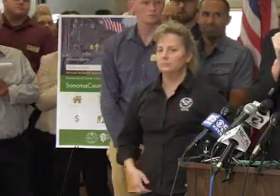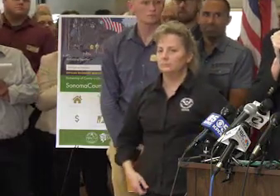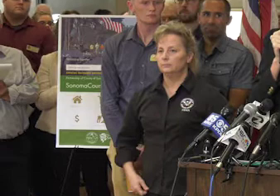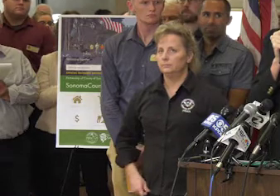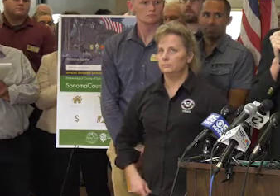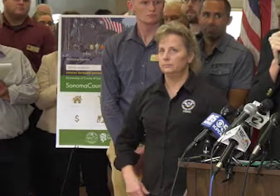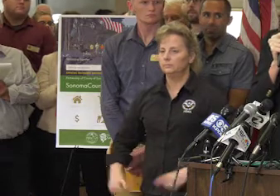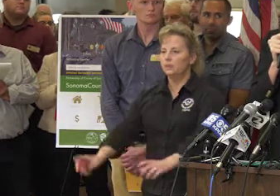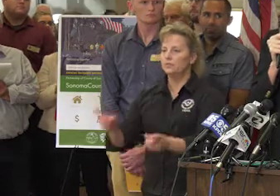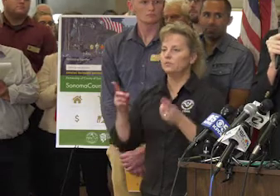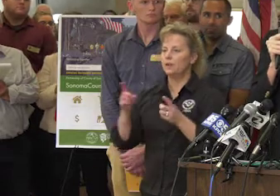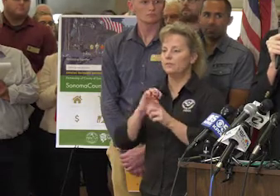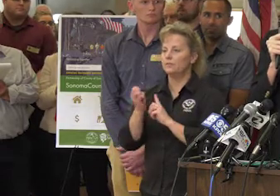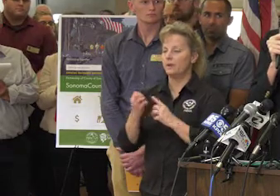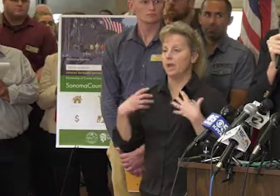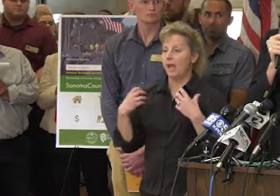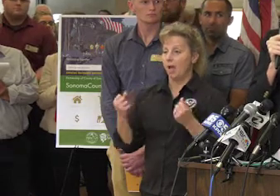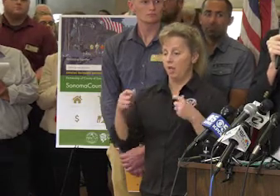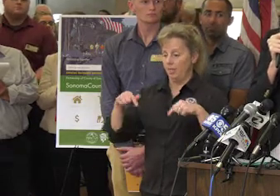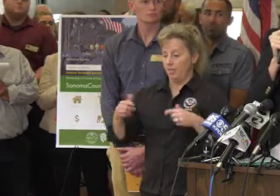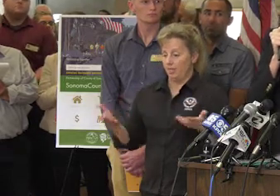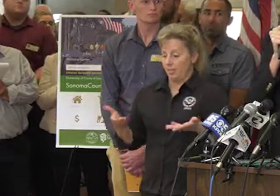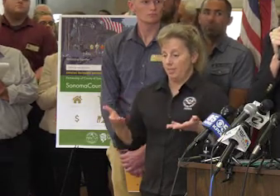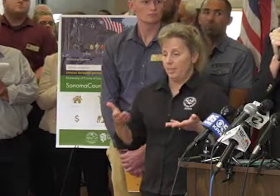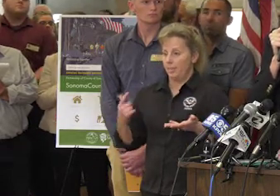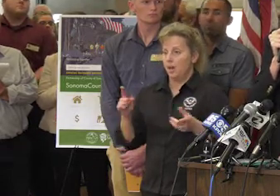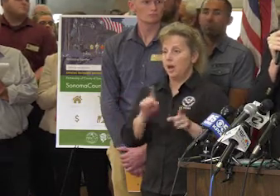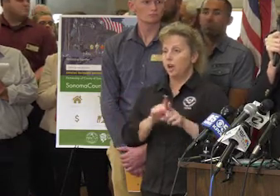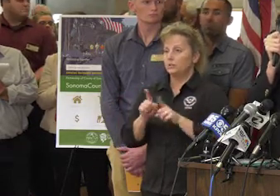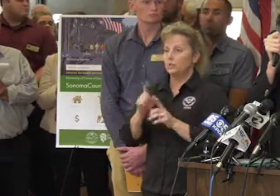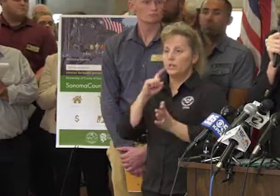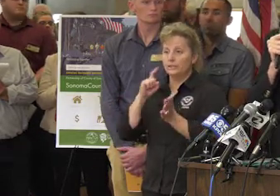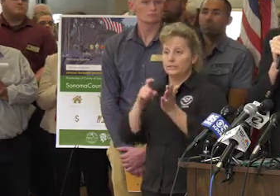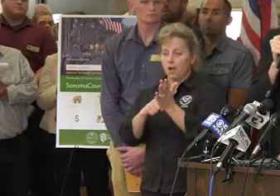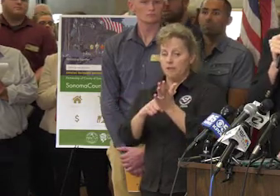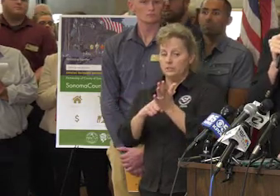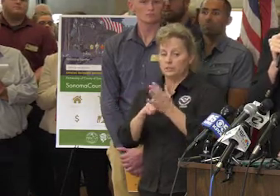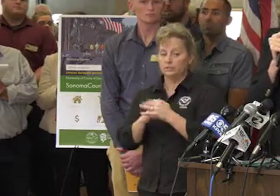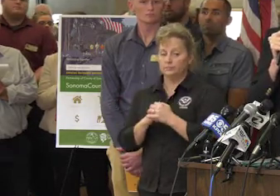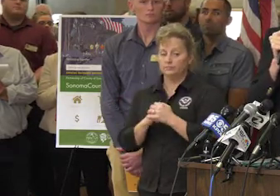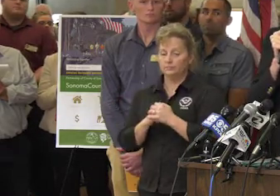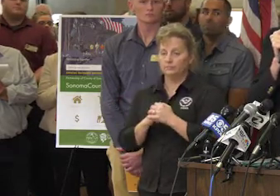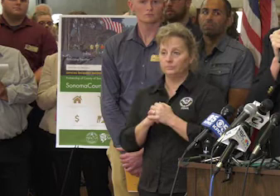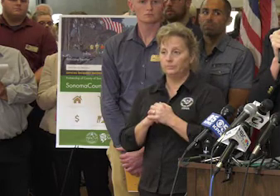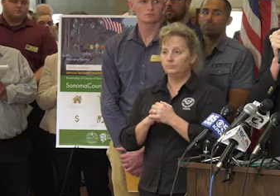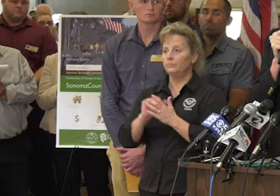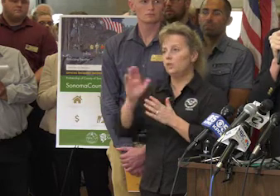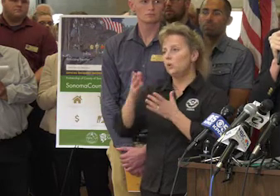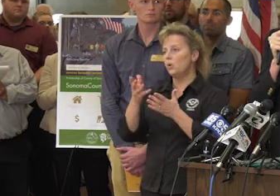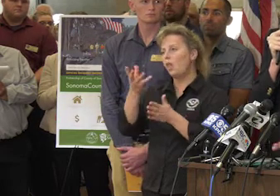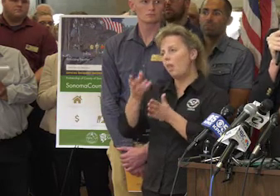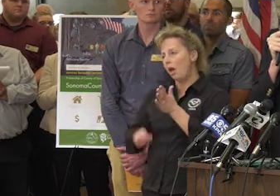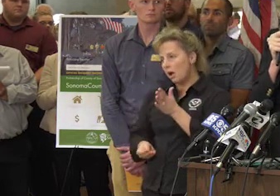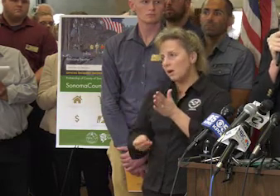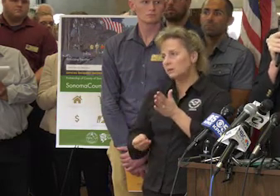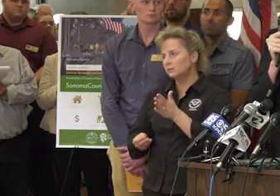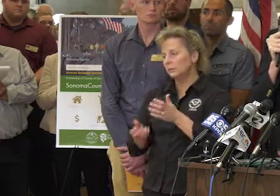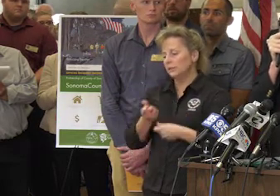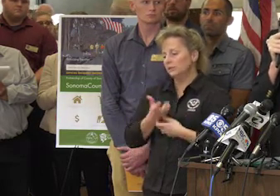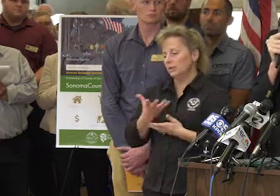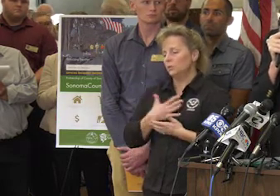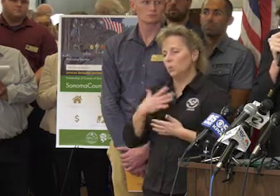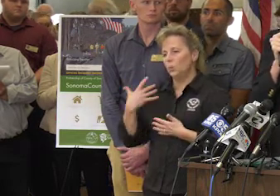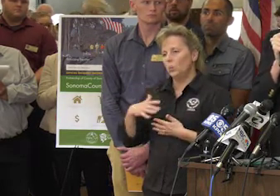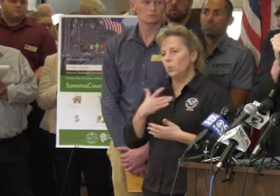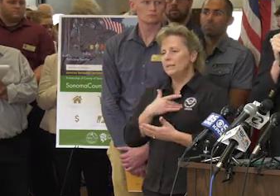I'm the Director of Environmental Health. And I also want to acknowledge your loss and express my